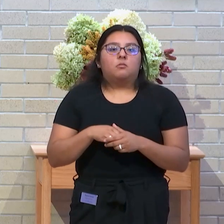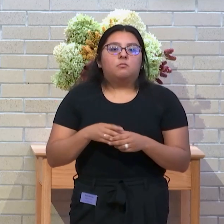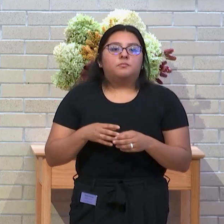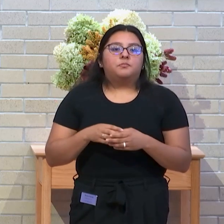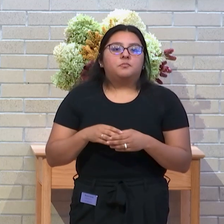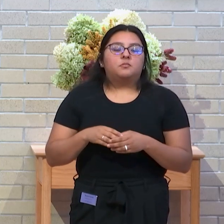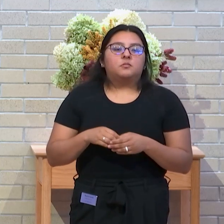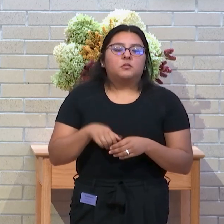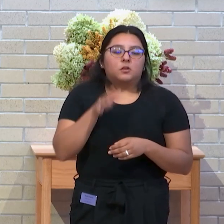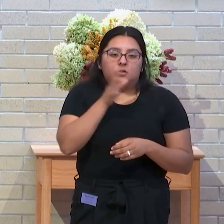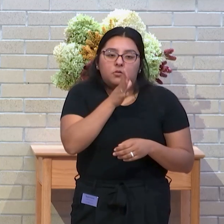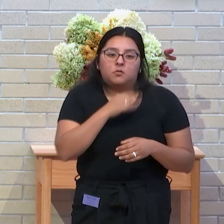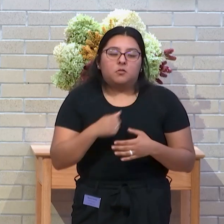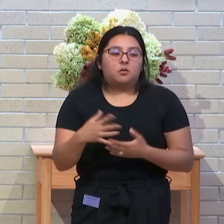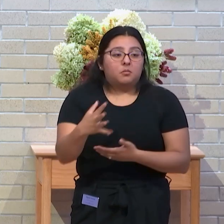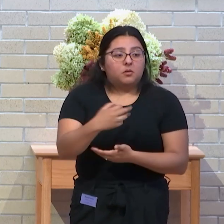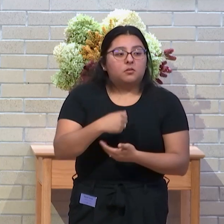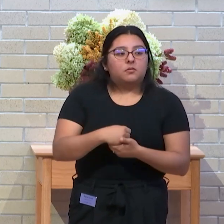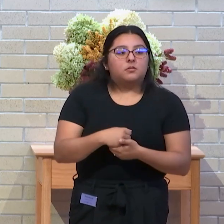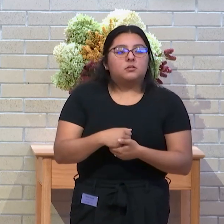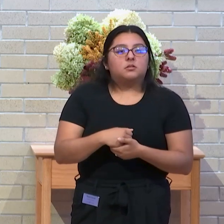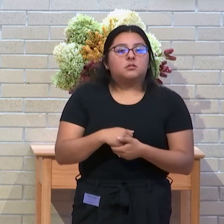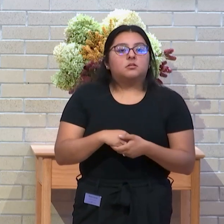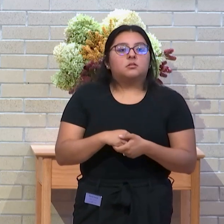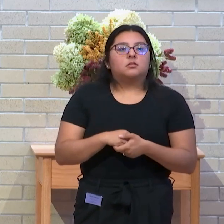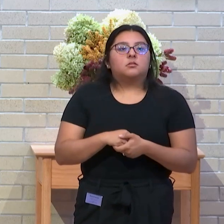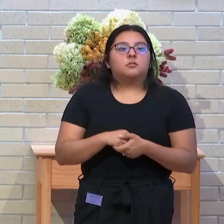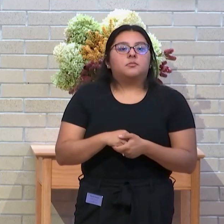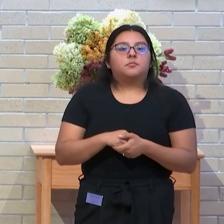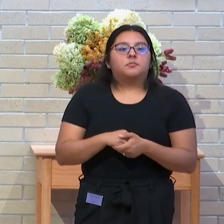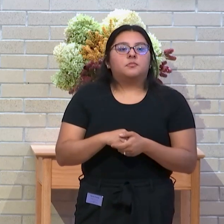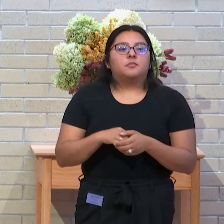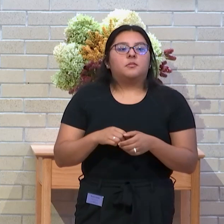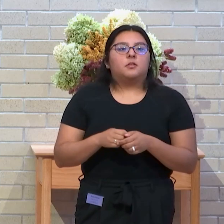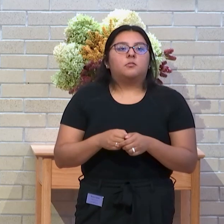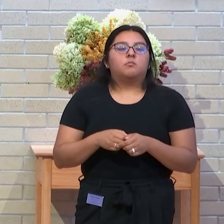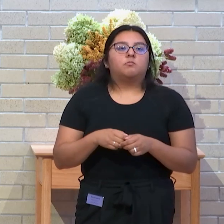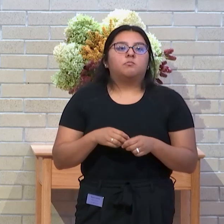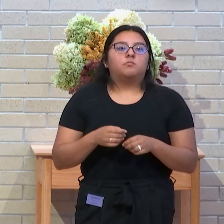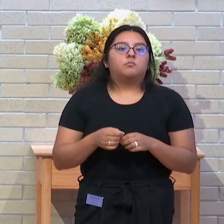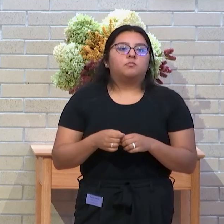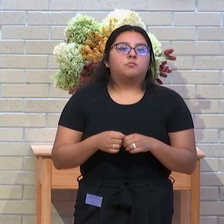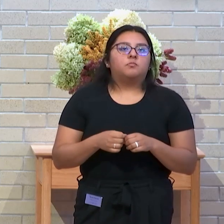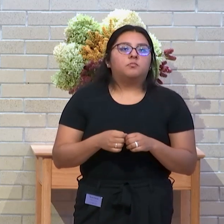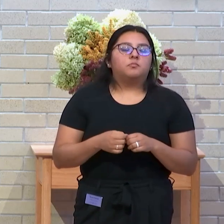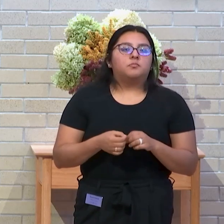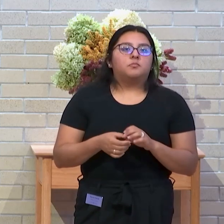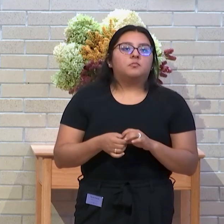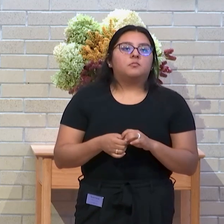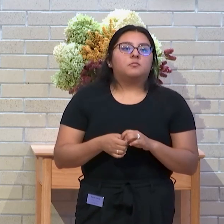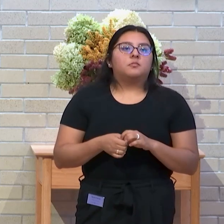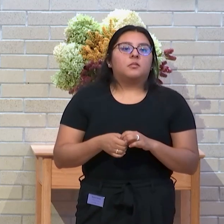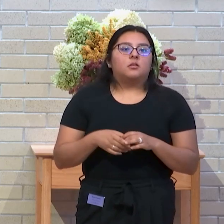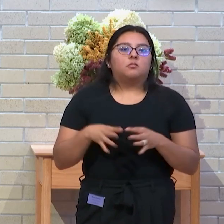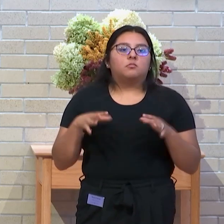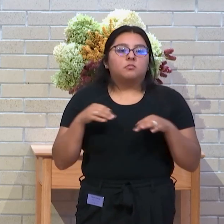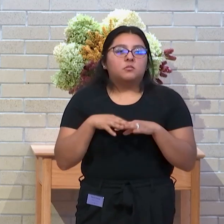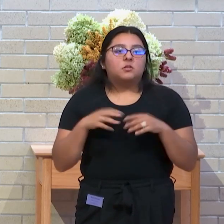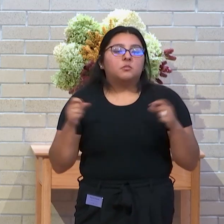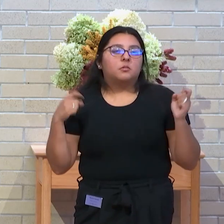for world peace, for forgiveness and generosity with and from others. The ceremony that